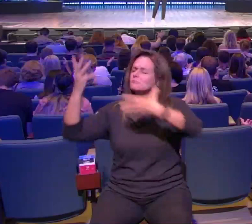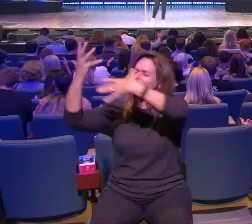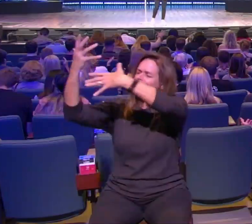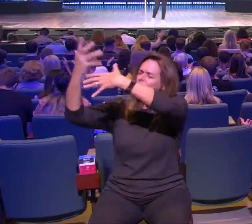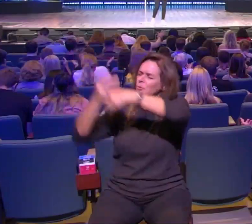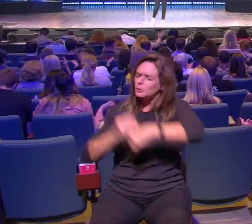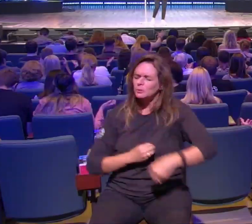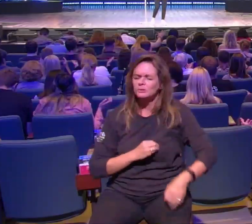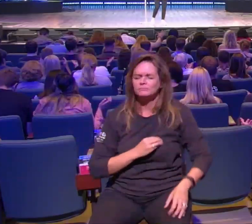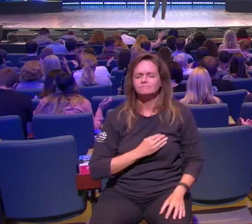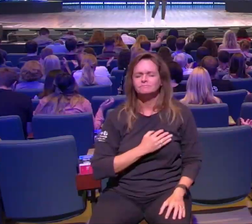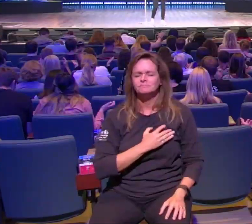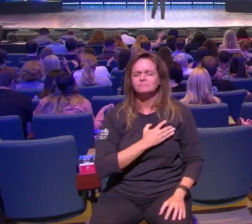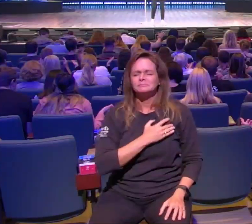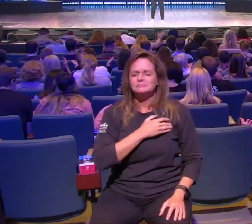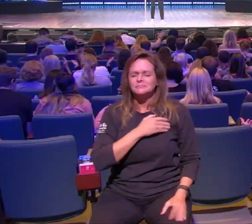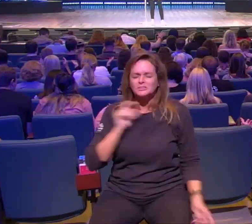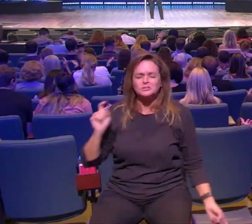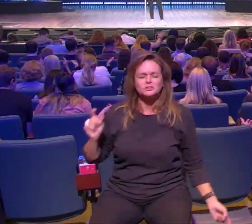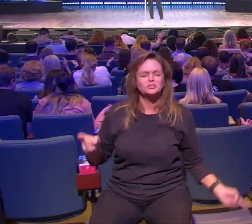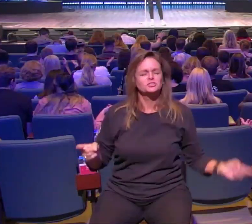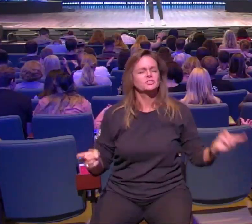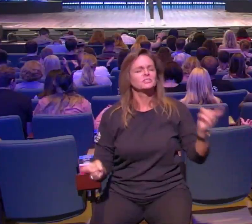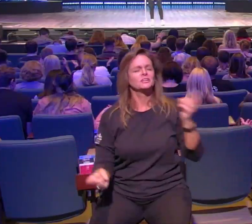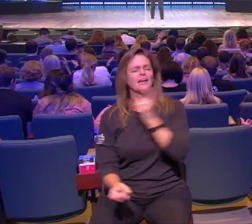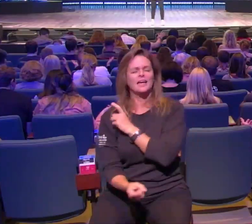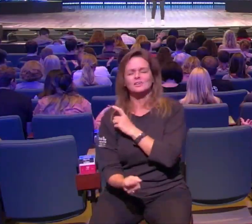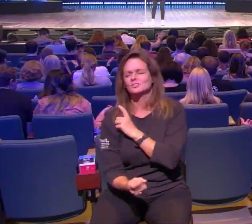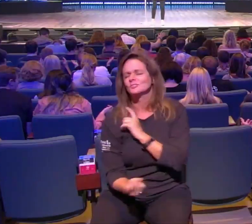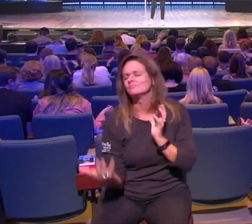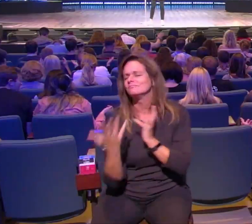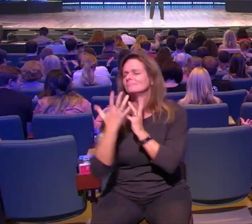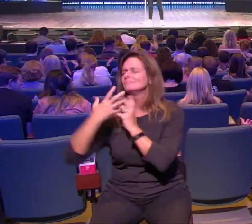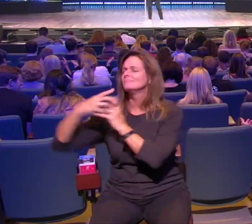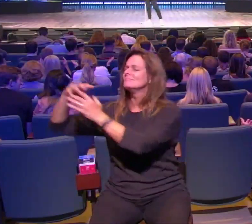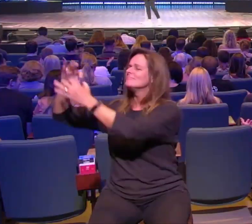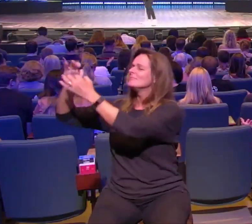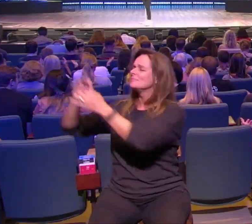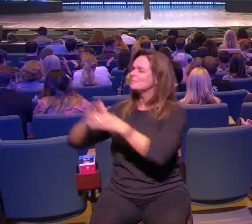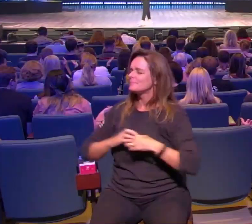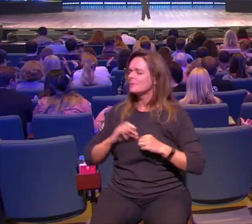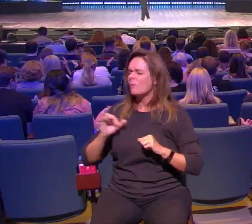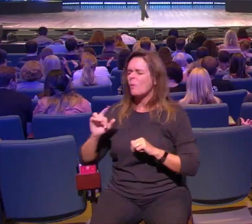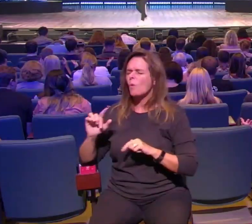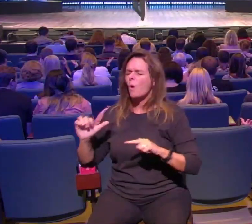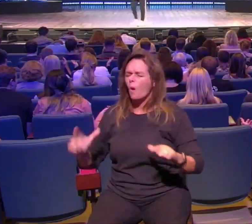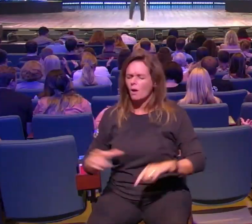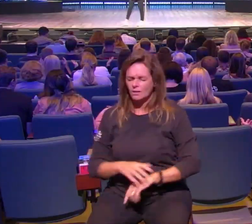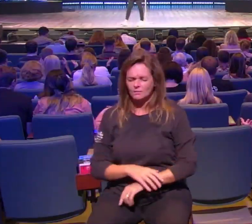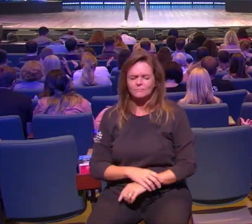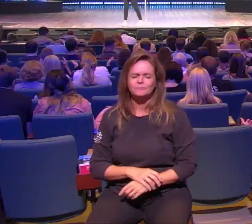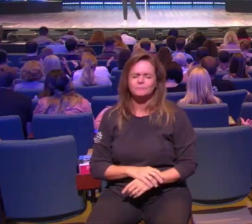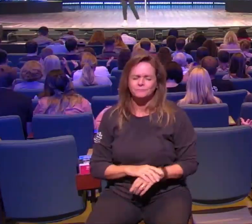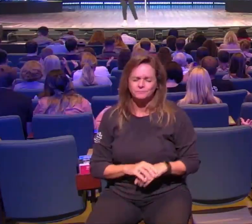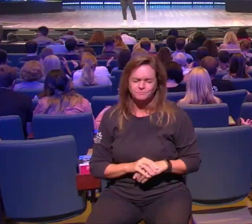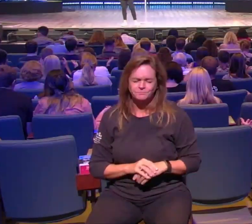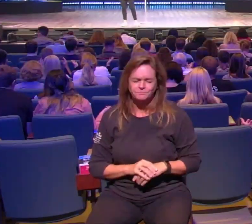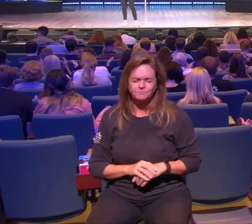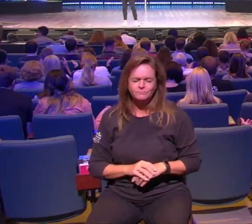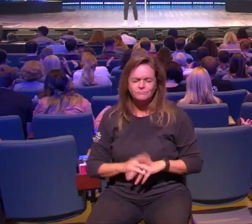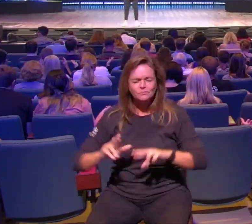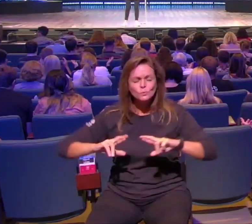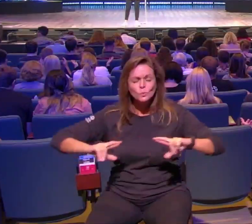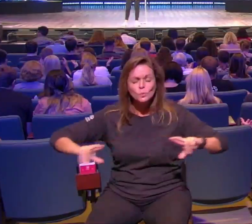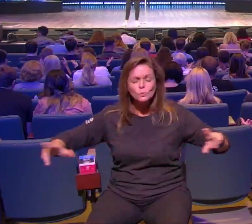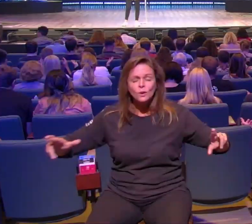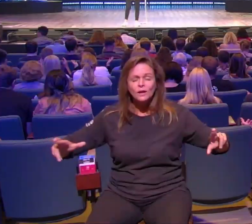this Kairos season that we're stepping into together. And with every head bowed and every eye closed, you may be here today and you may